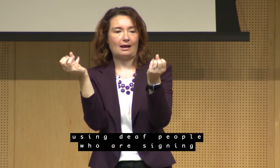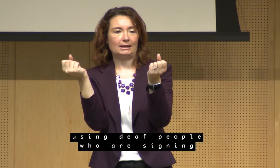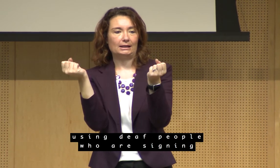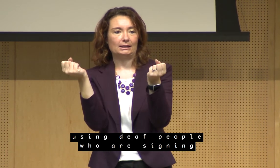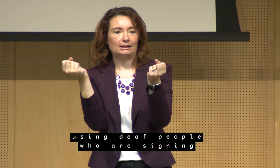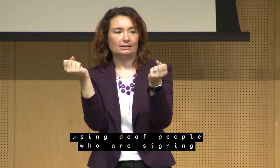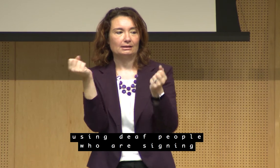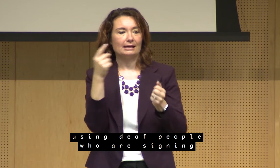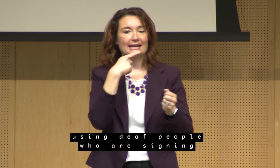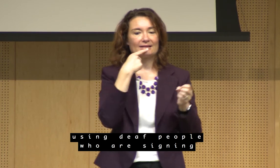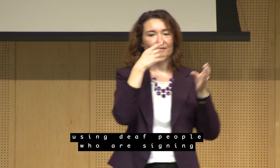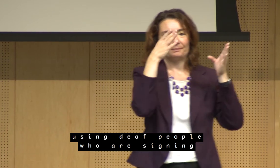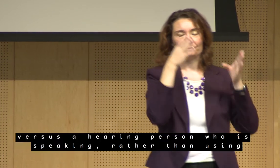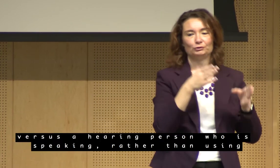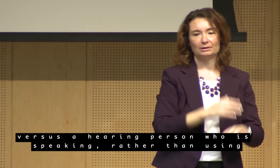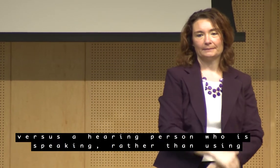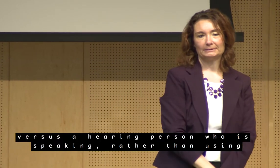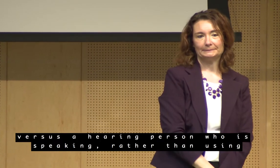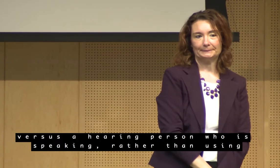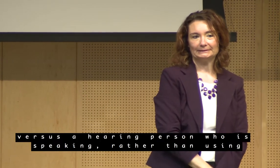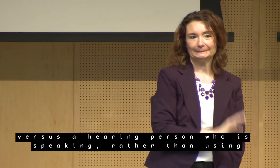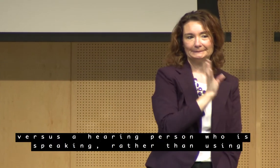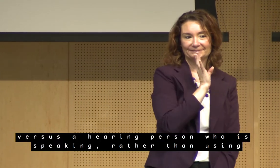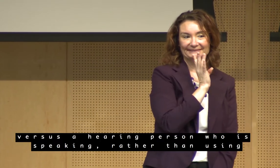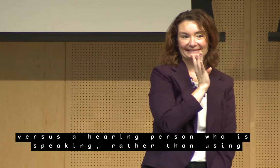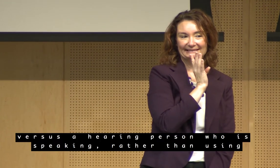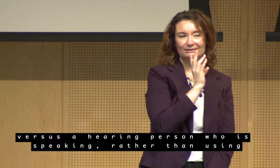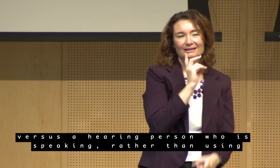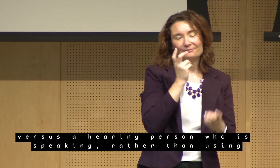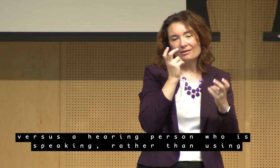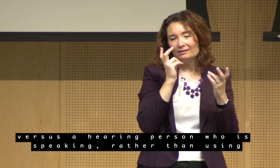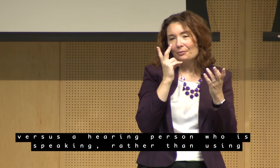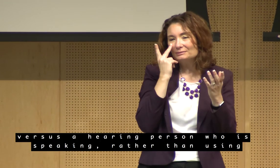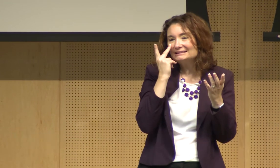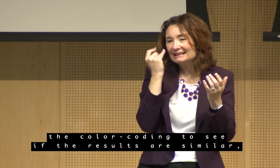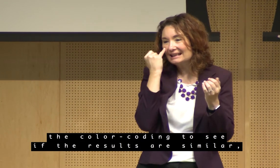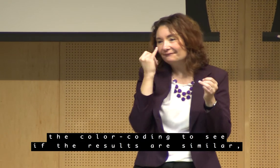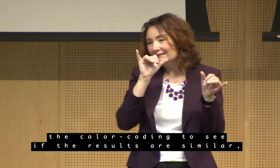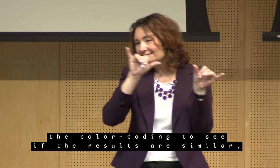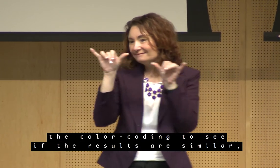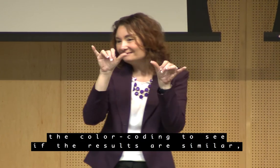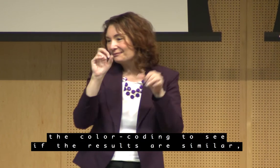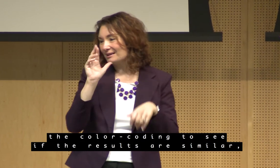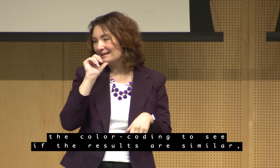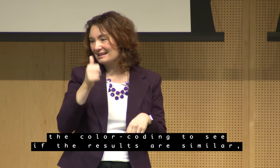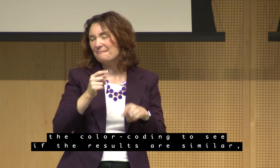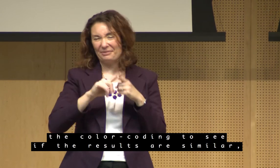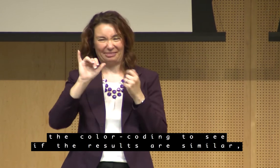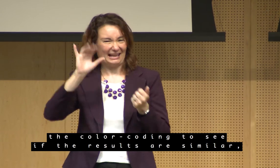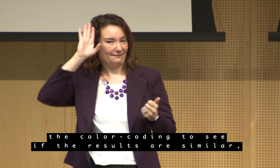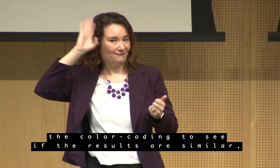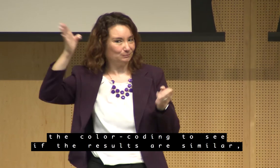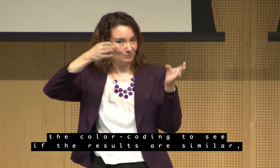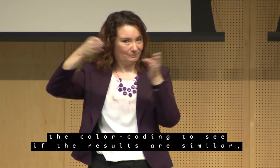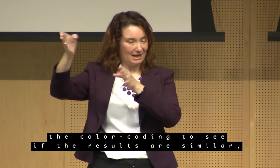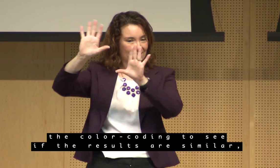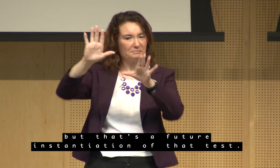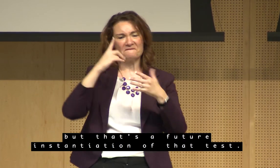are signing versus a hearing person who is speaking, rather than using the color coding to see if the results are similar, but that's a